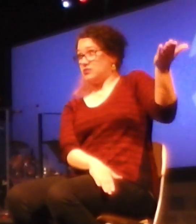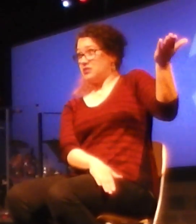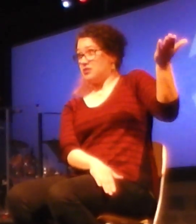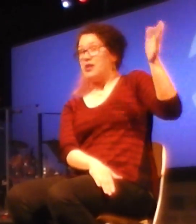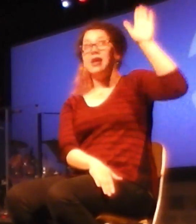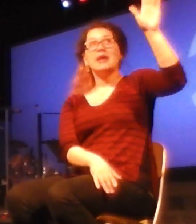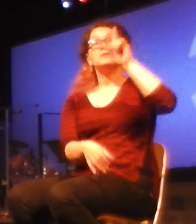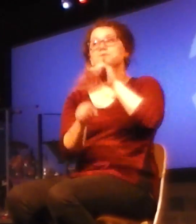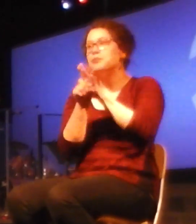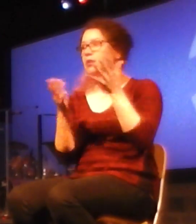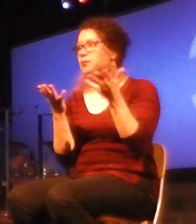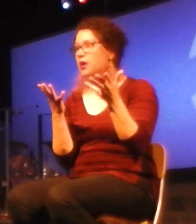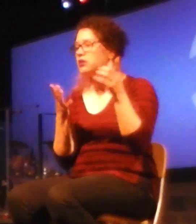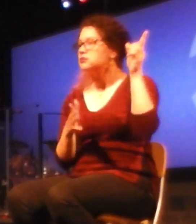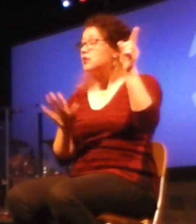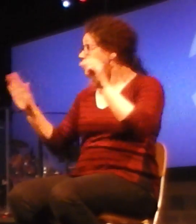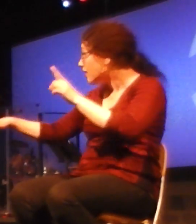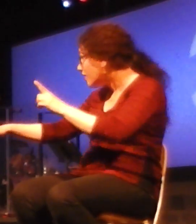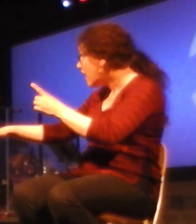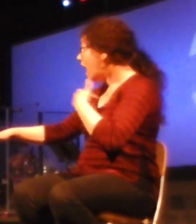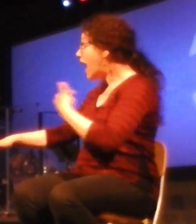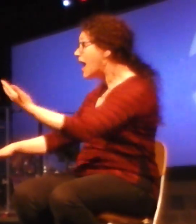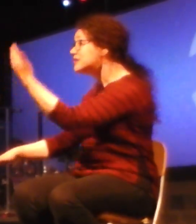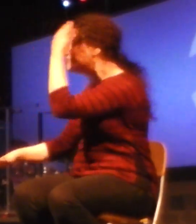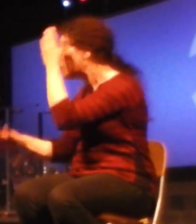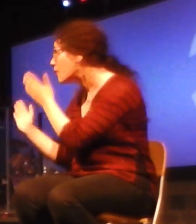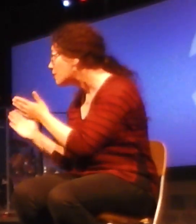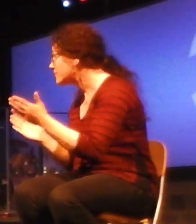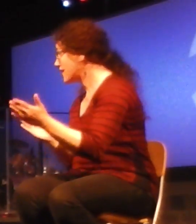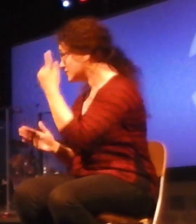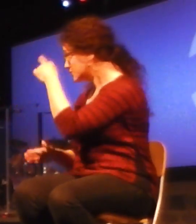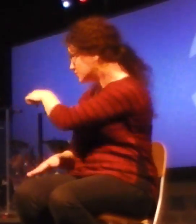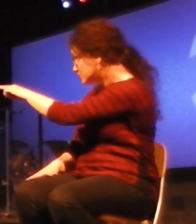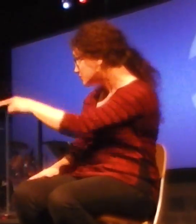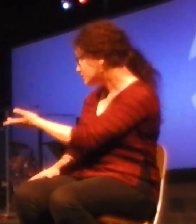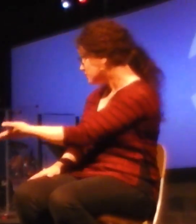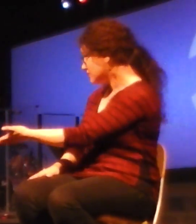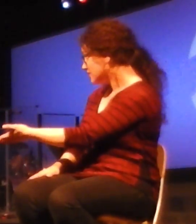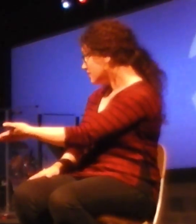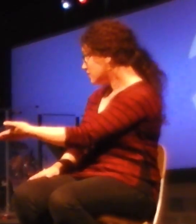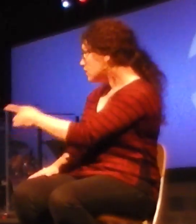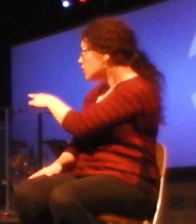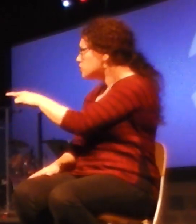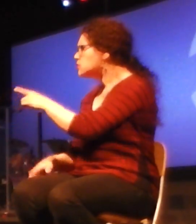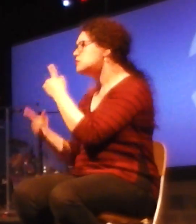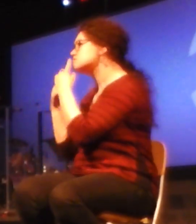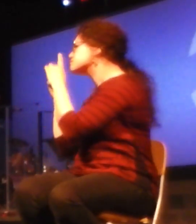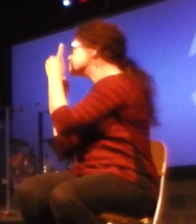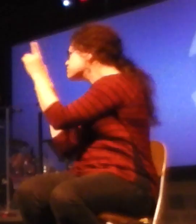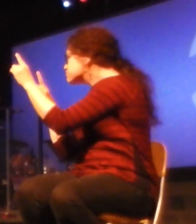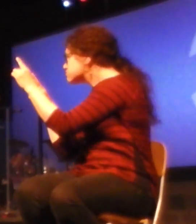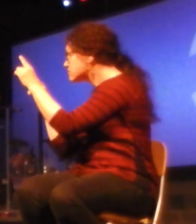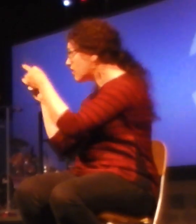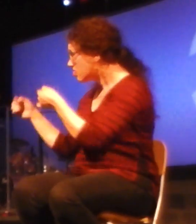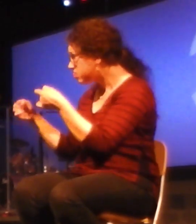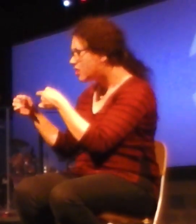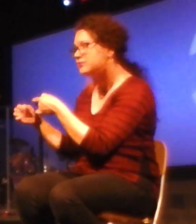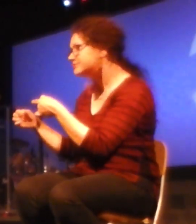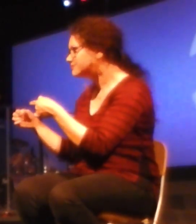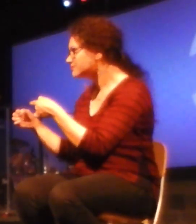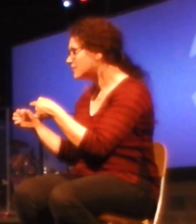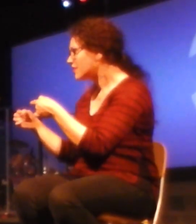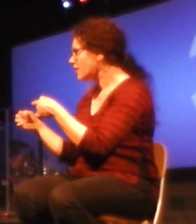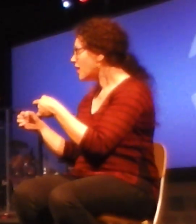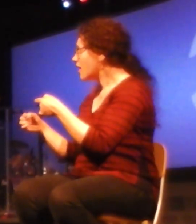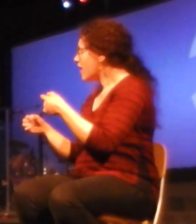all about, is he's trying to say, hey, listen, for I know the plans I have for you. Plans to prosper you and not to harm you. Plans to give you a hope